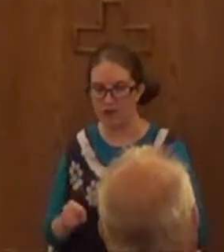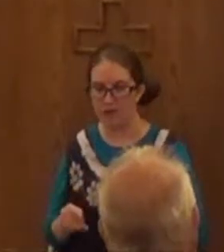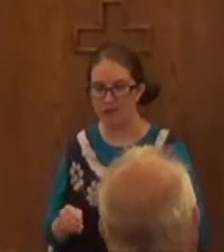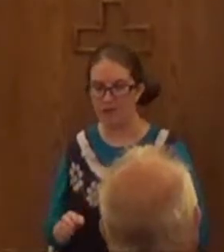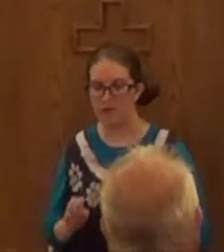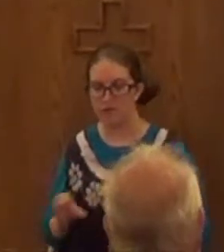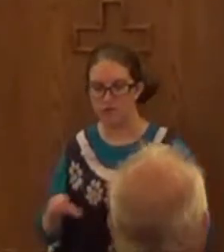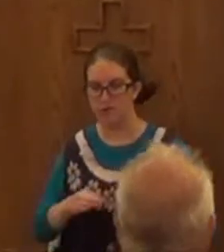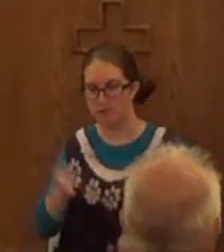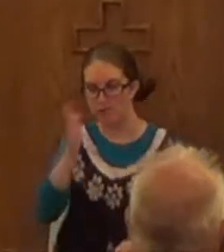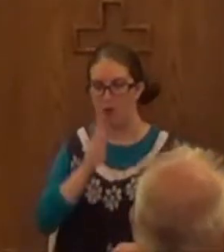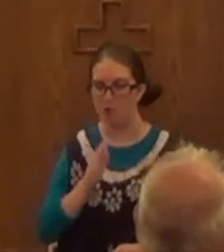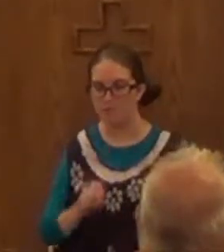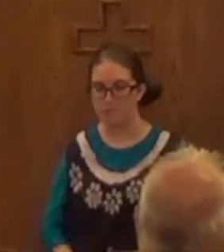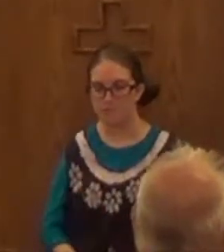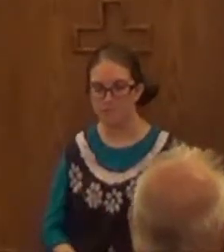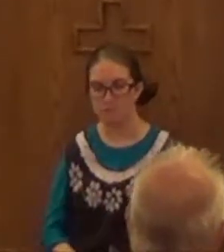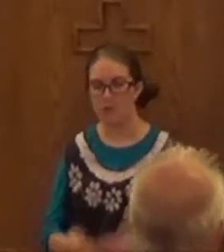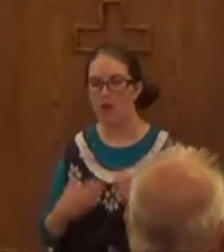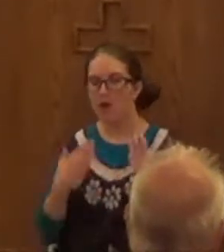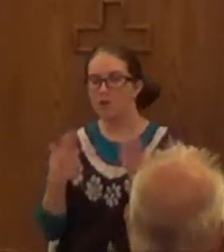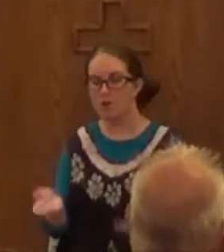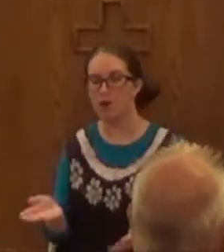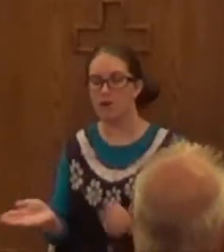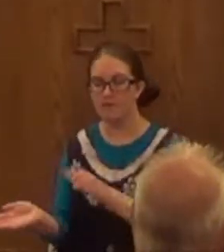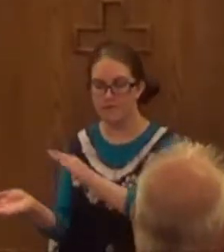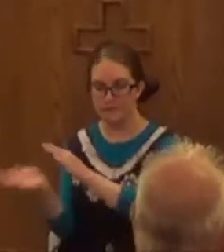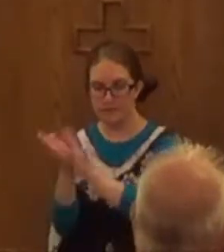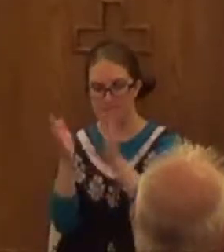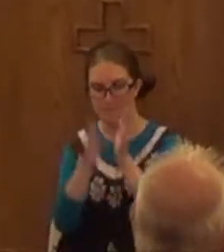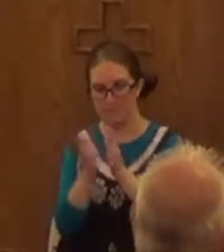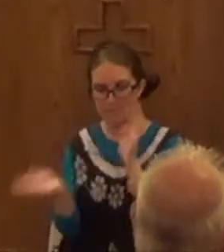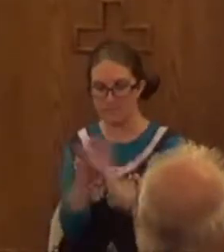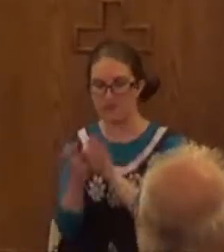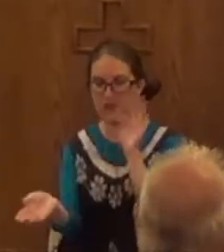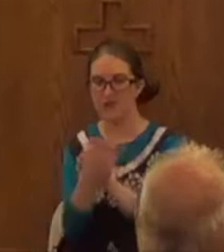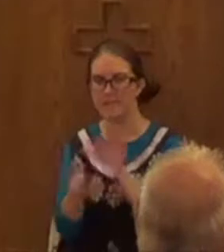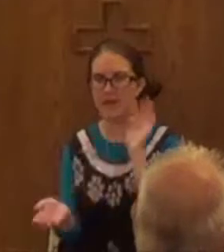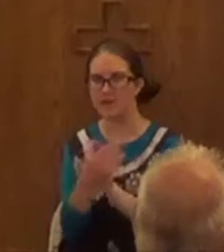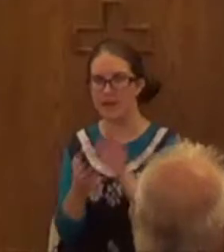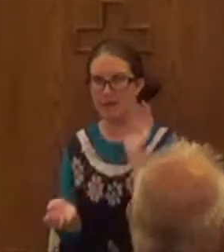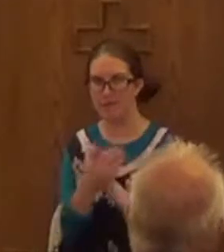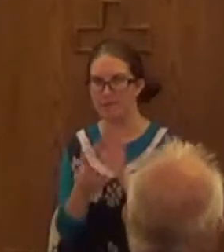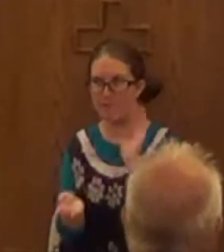done. Somebody ought to give the Lord a hand clap of praise in here.